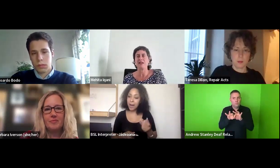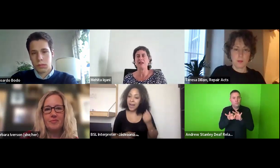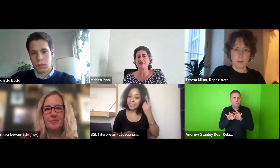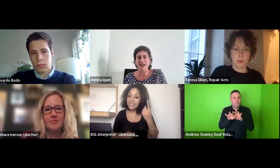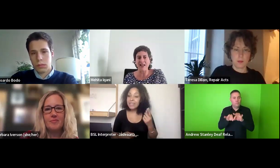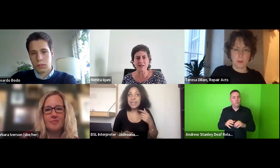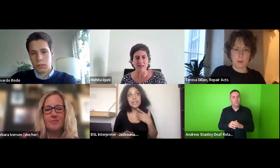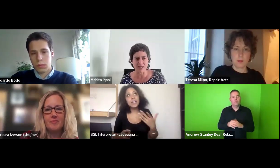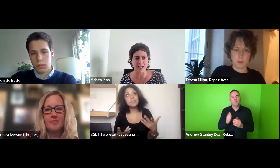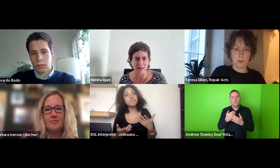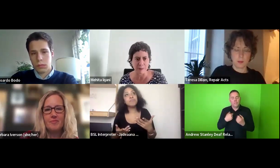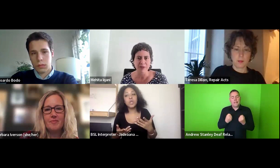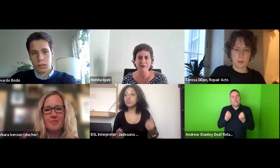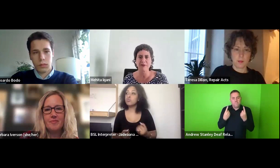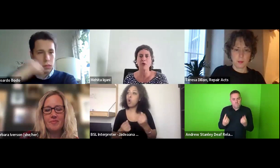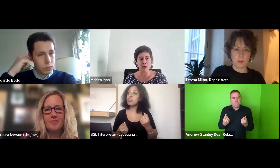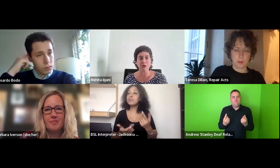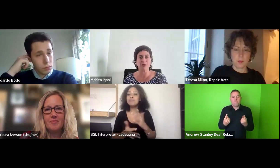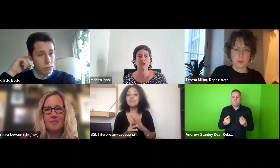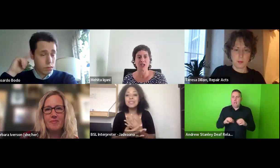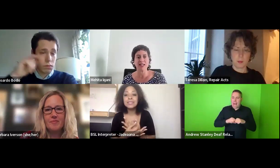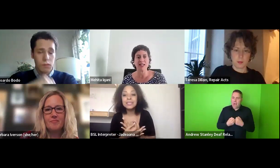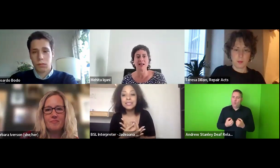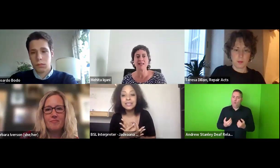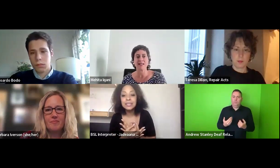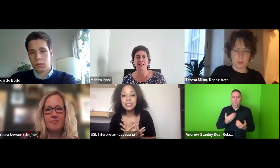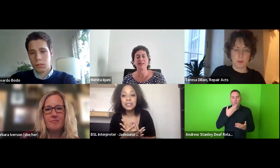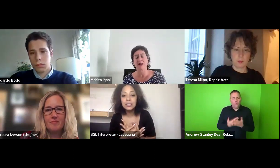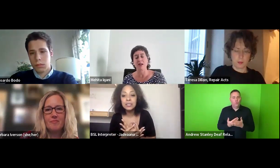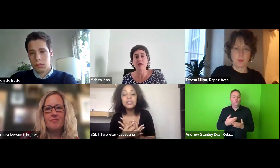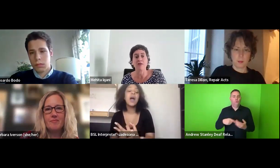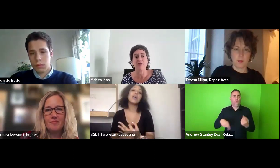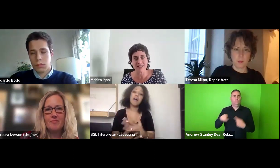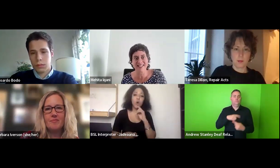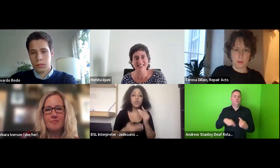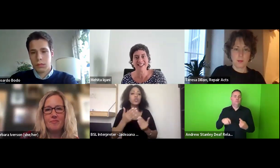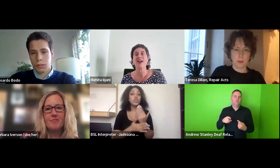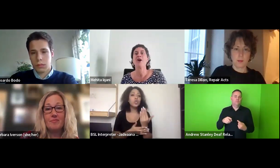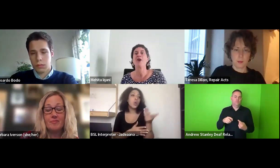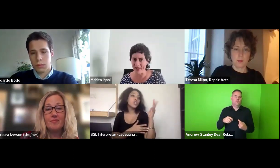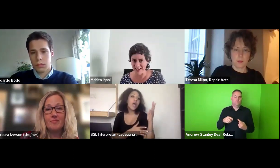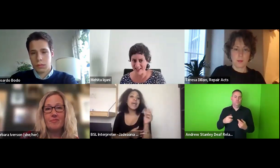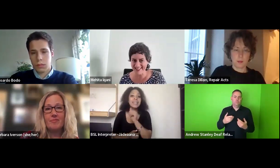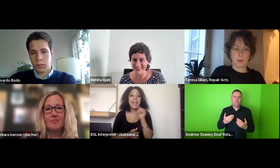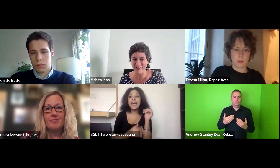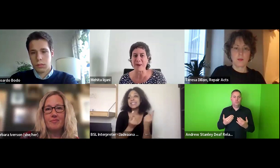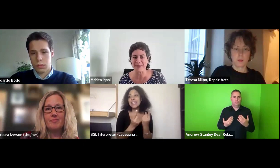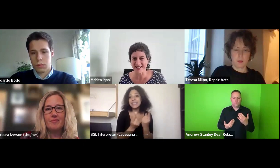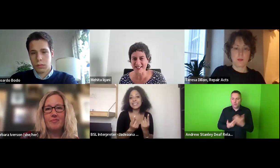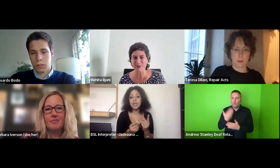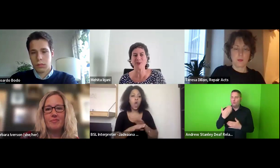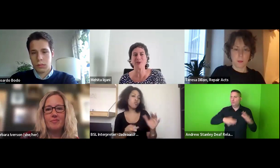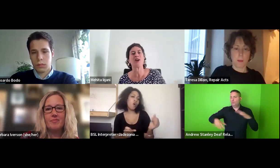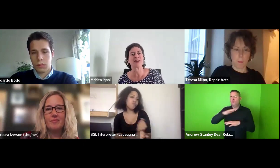fair, like a valid desire for new, shiny, nice things that are not repaired